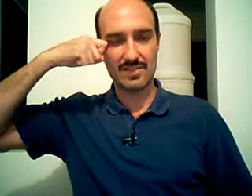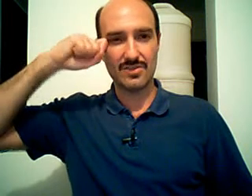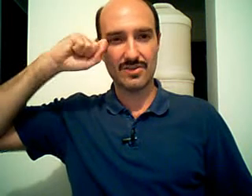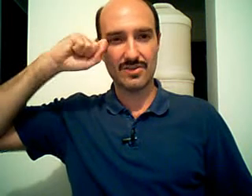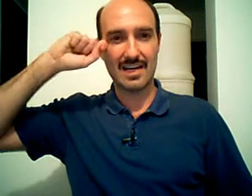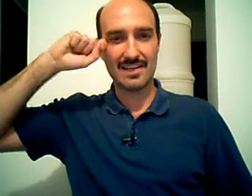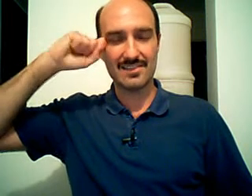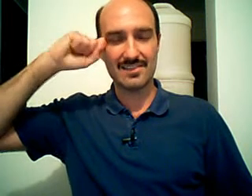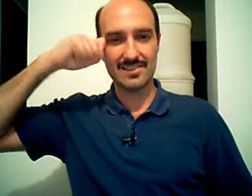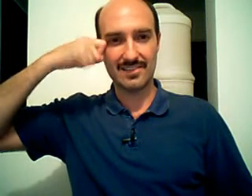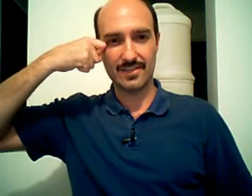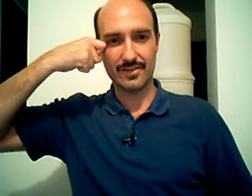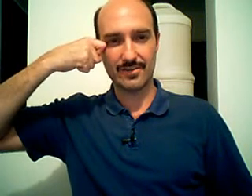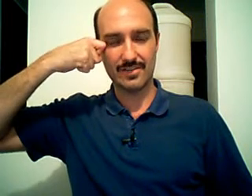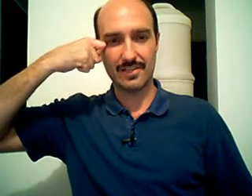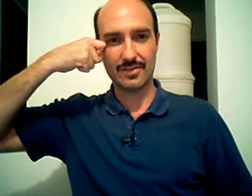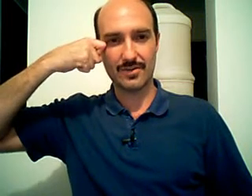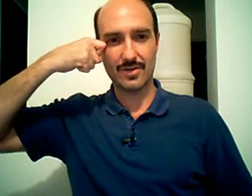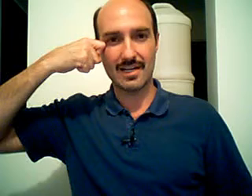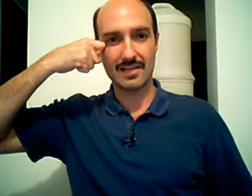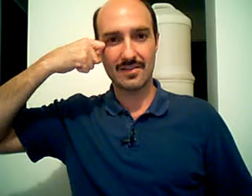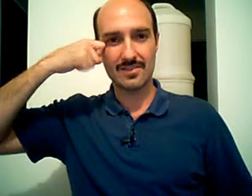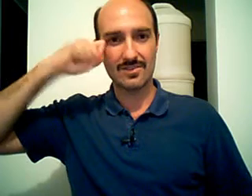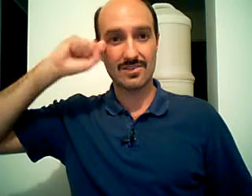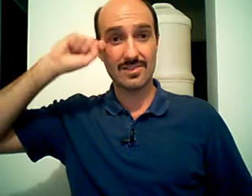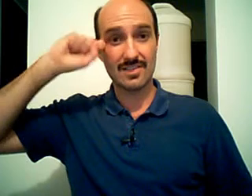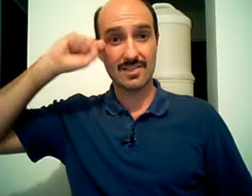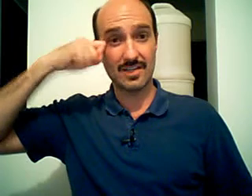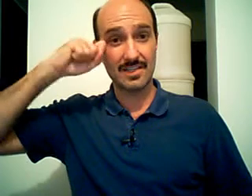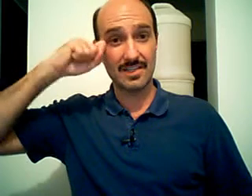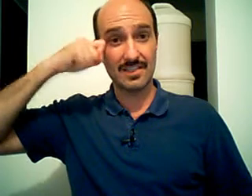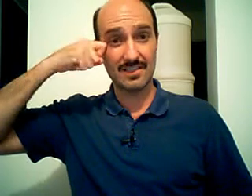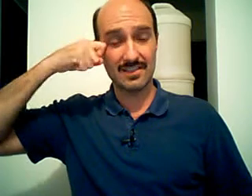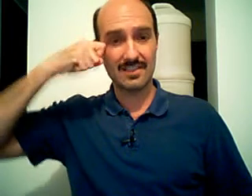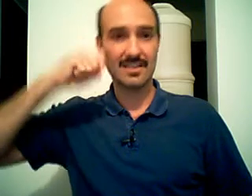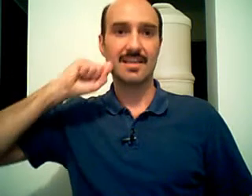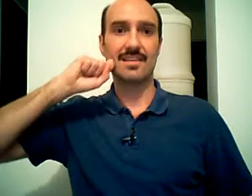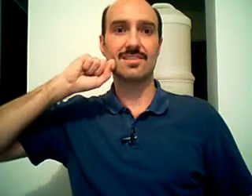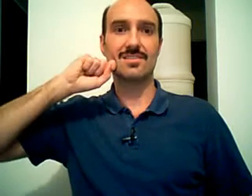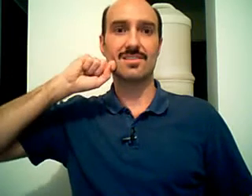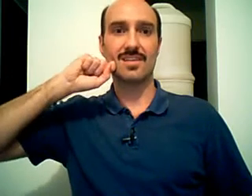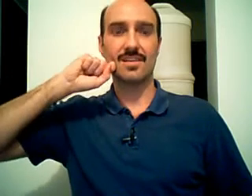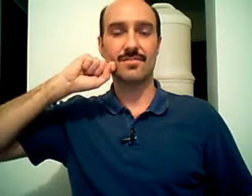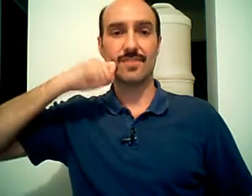your eyes tear, like you're crying. So this is the sign for onion, and this is the sign for